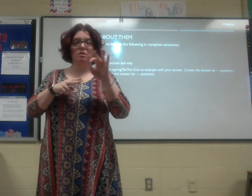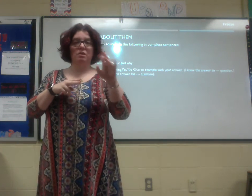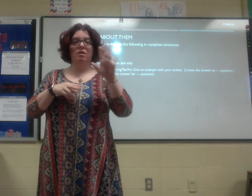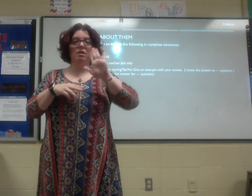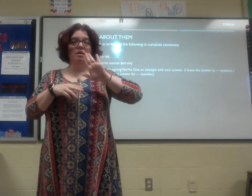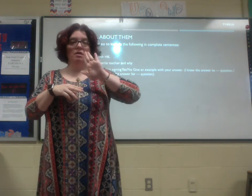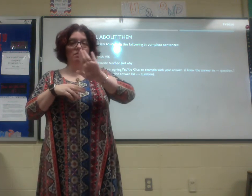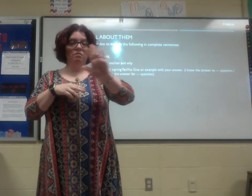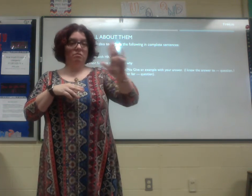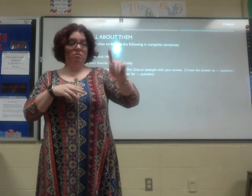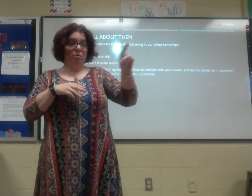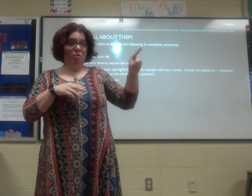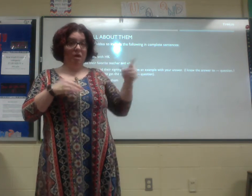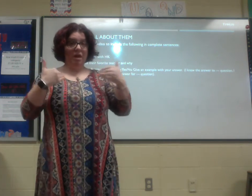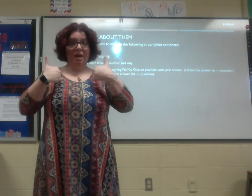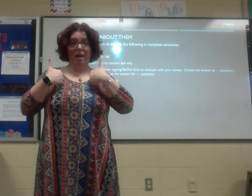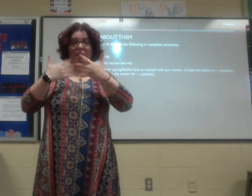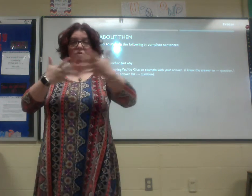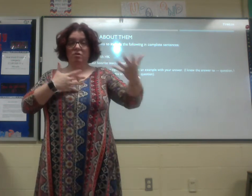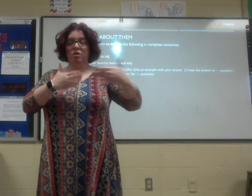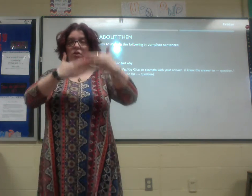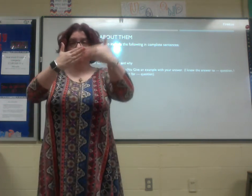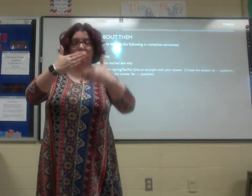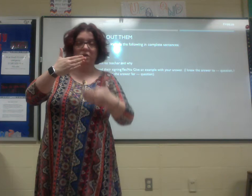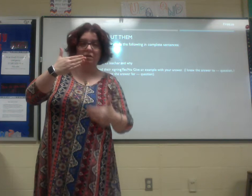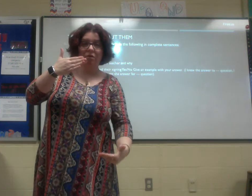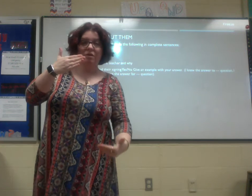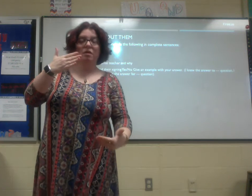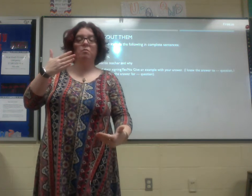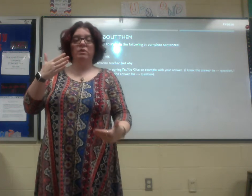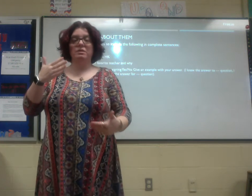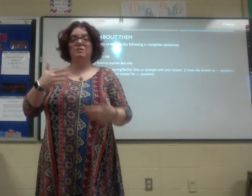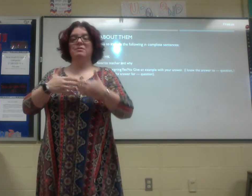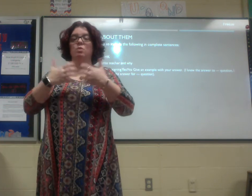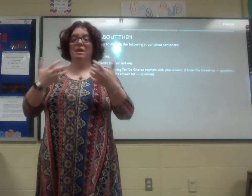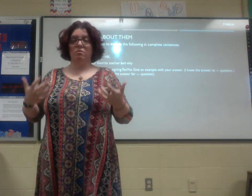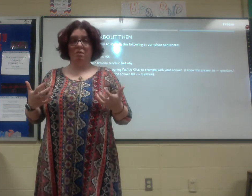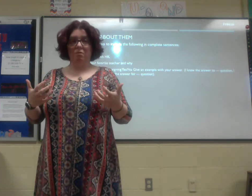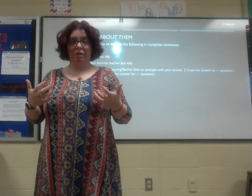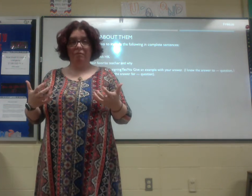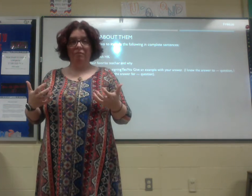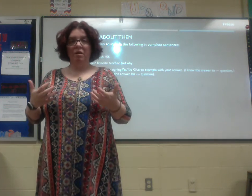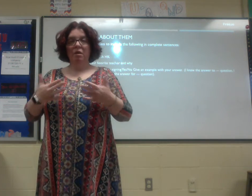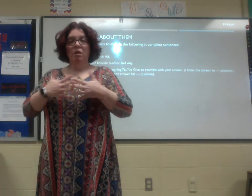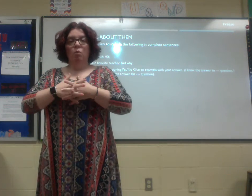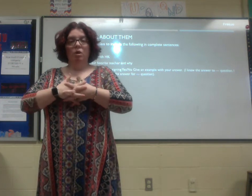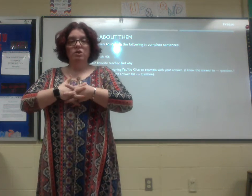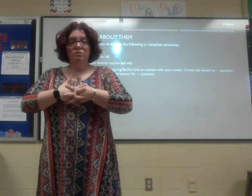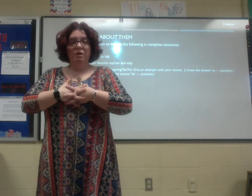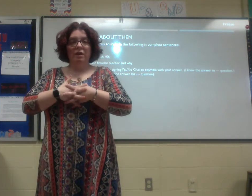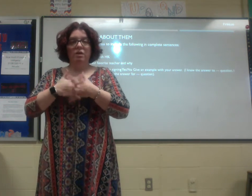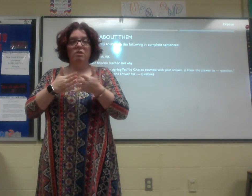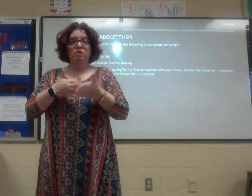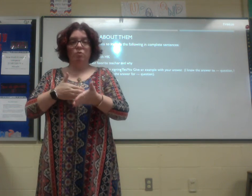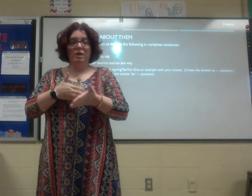da. They have, and you're going to go through the entire thing in complete sentences without numbering. Once you've done that, you need to rename